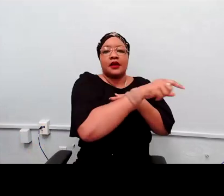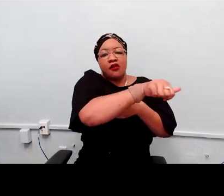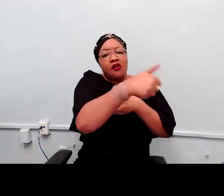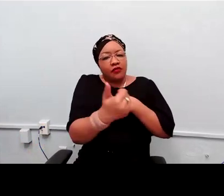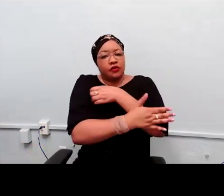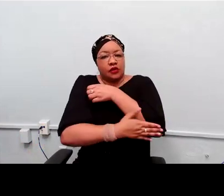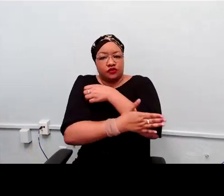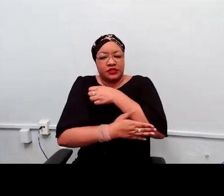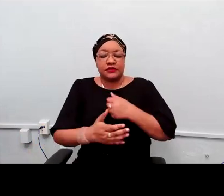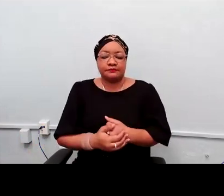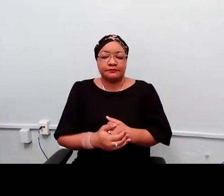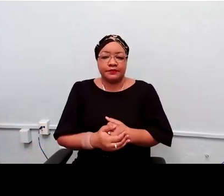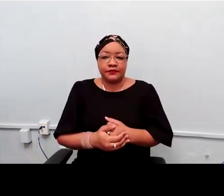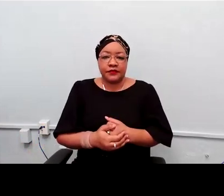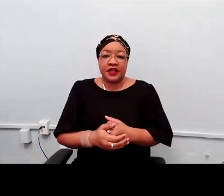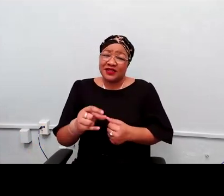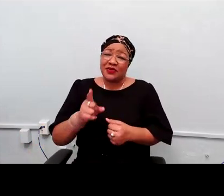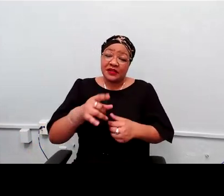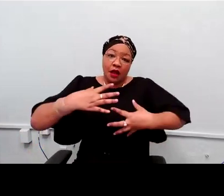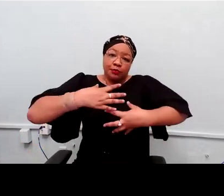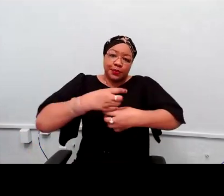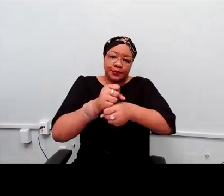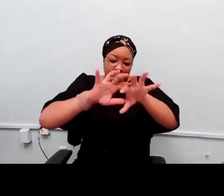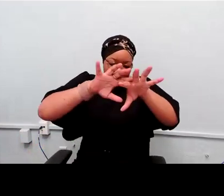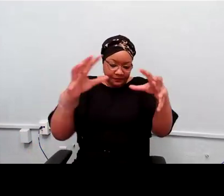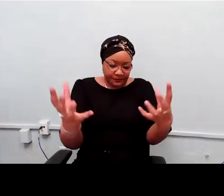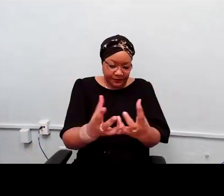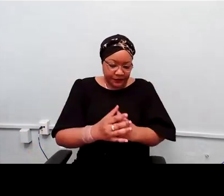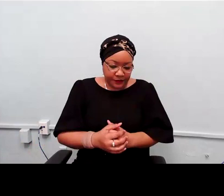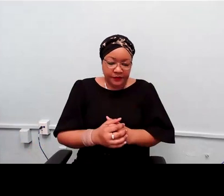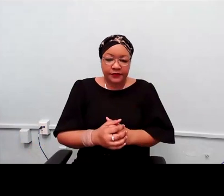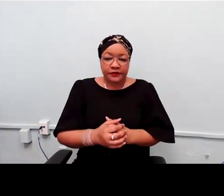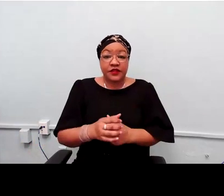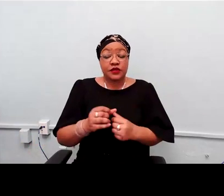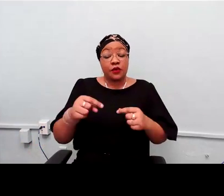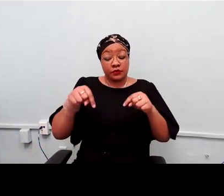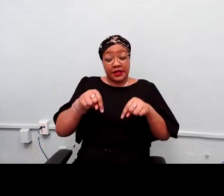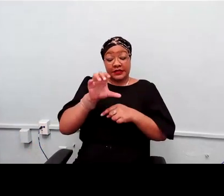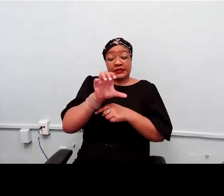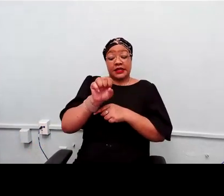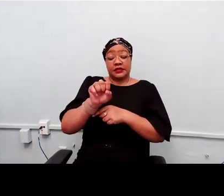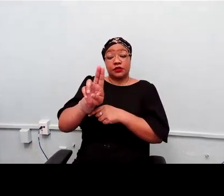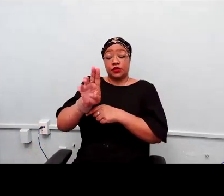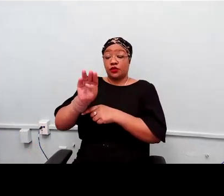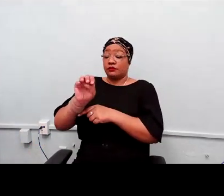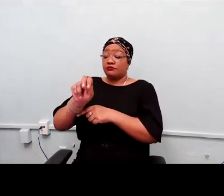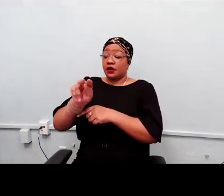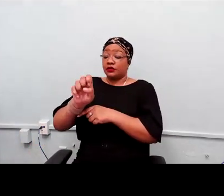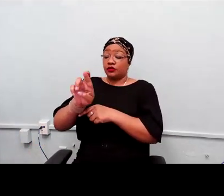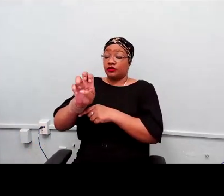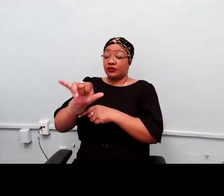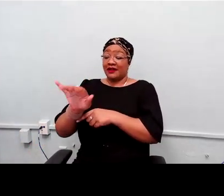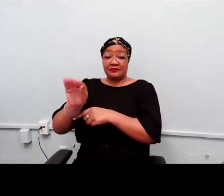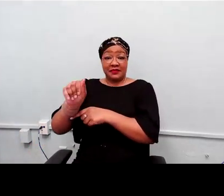social action kind of looks like in the world. So at CSU Monterey Bay, we actually have our entire creative